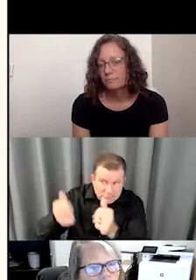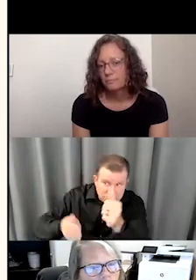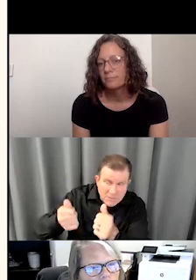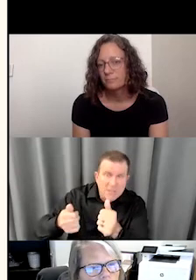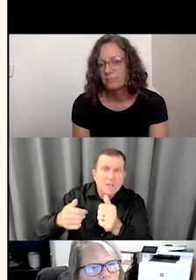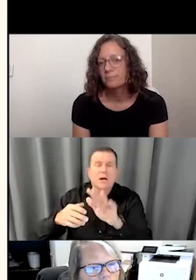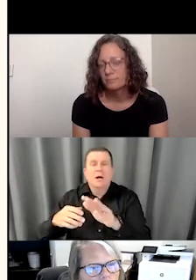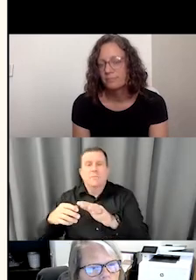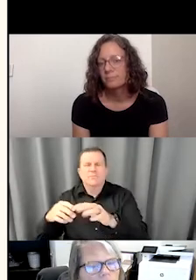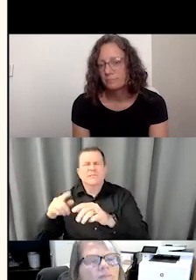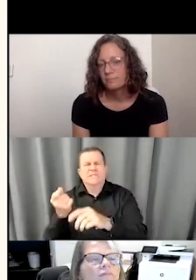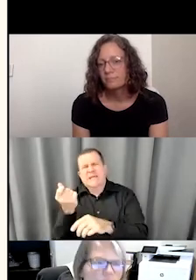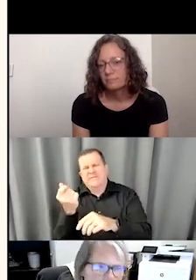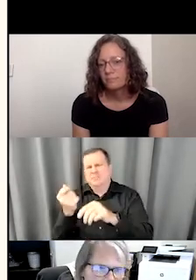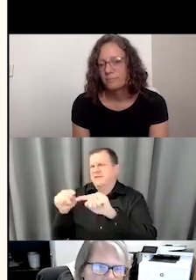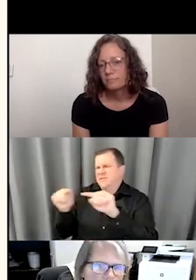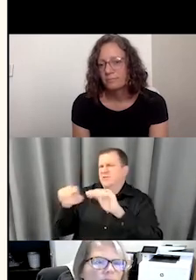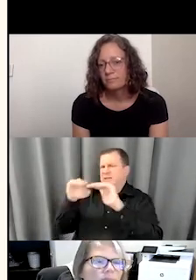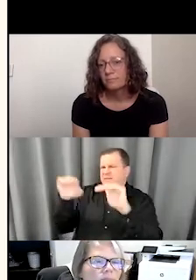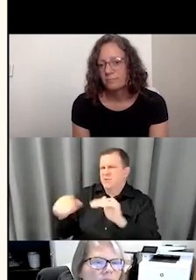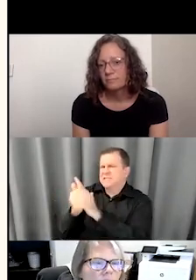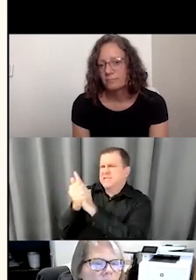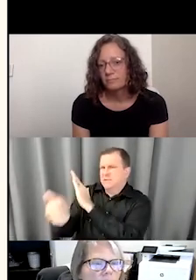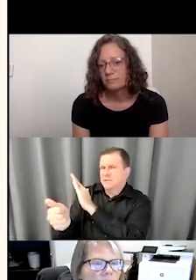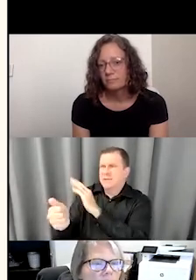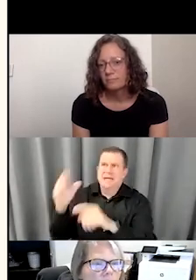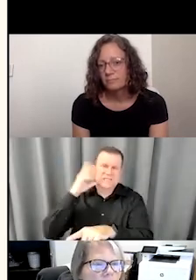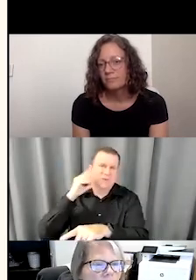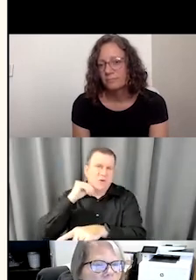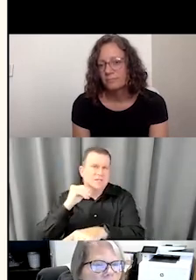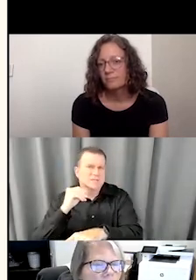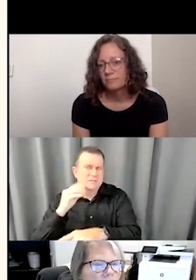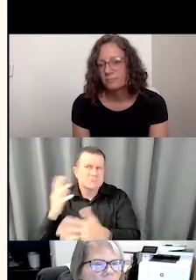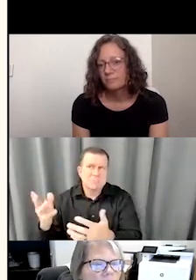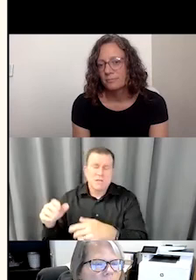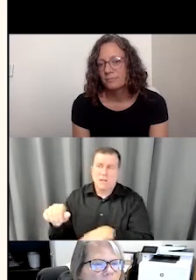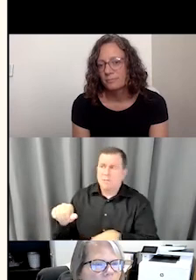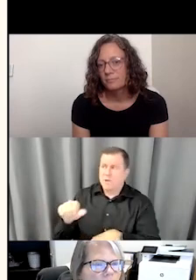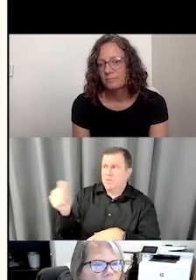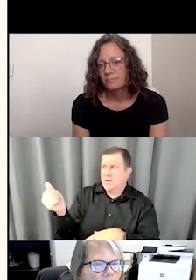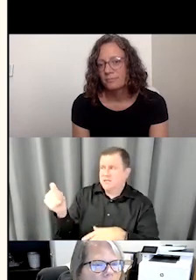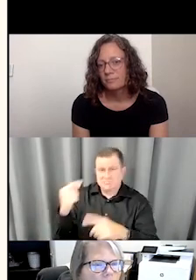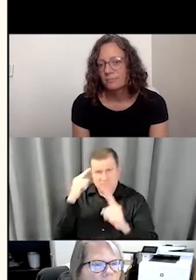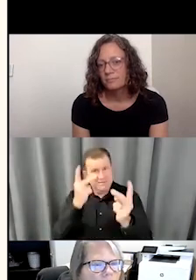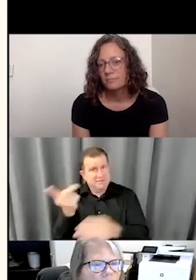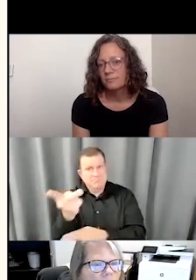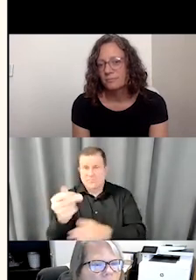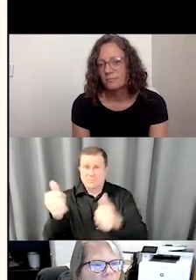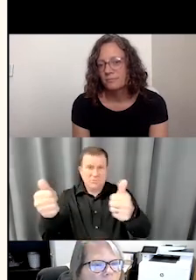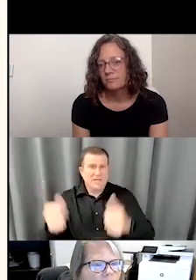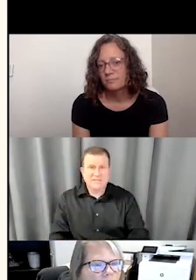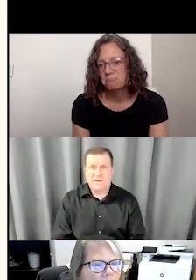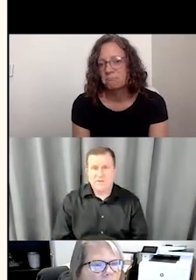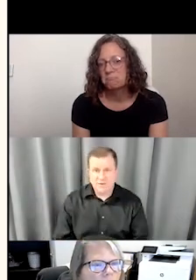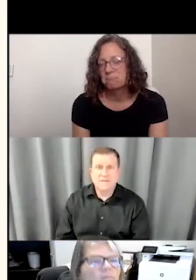permitted? Because it's kind of a bit of a different level of skill and experience. Otherwise, I think